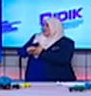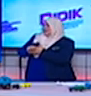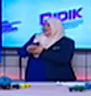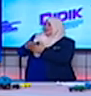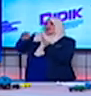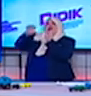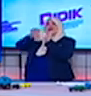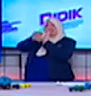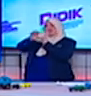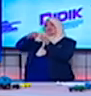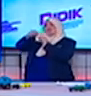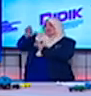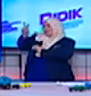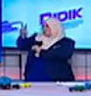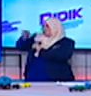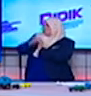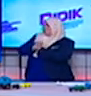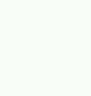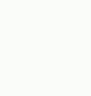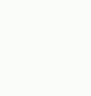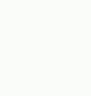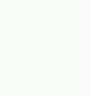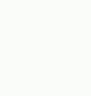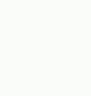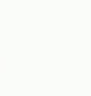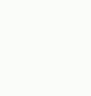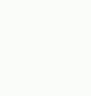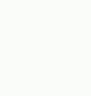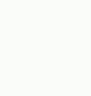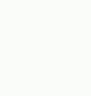Okay. Example number two. Ready? Example number two.